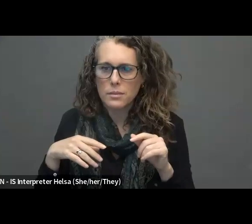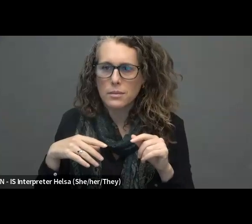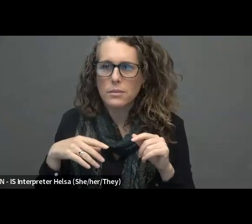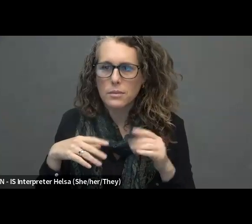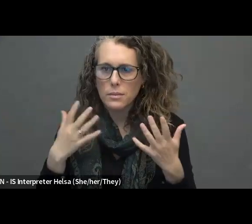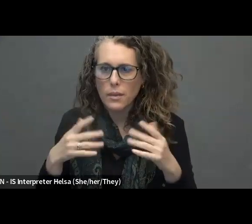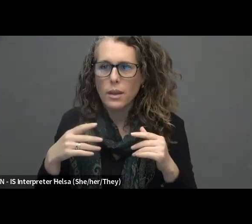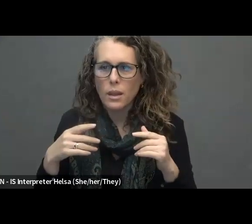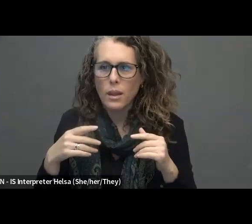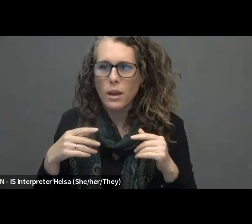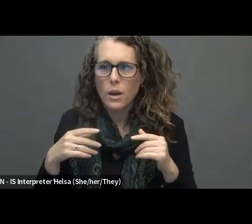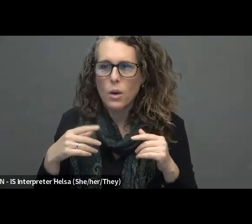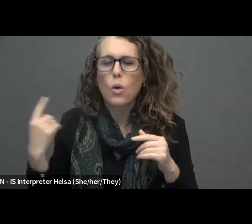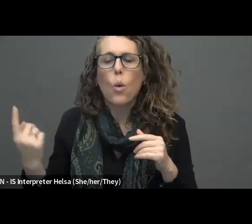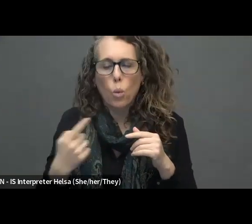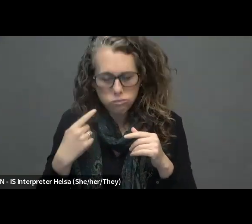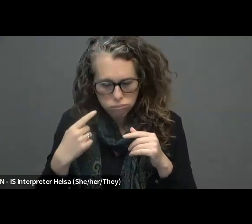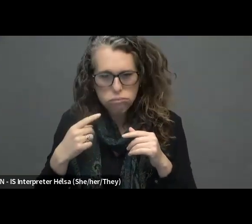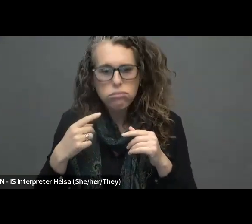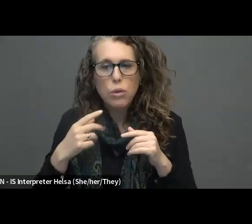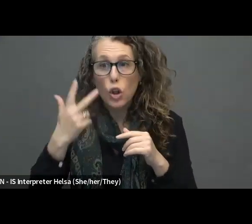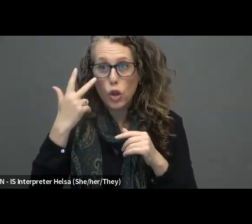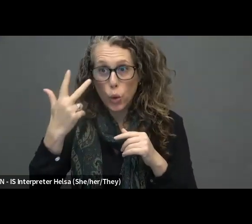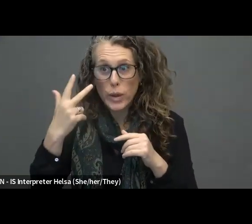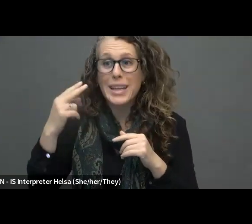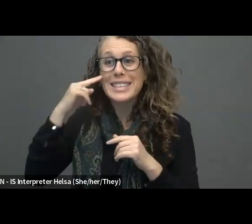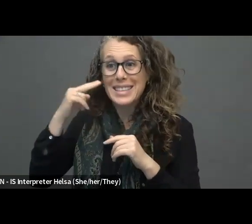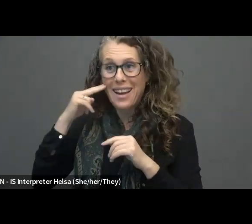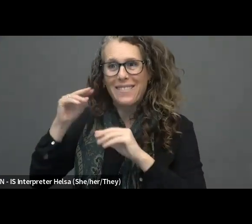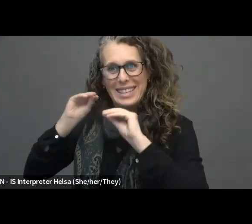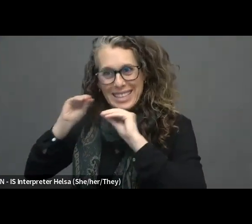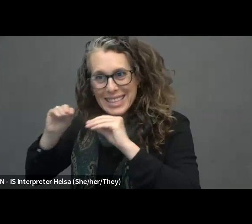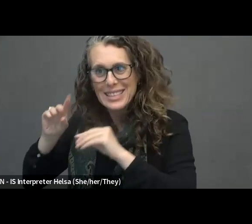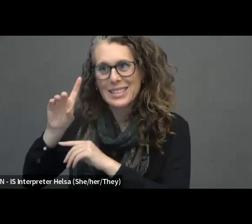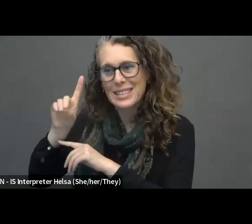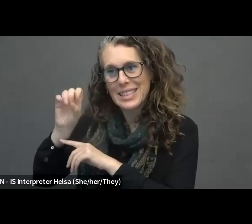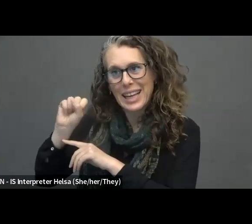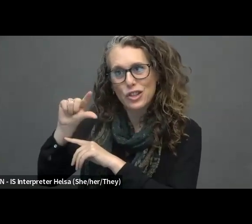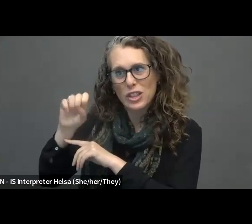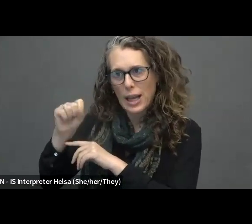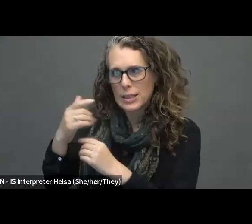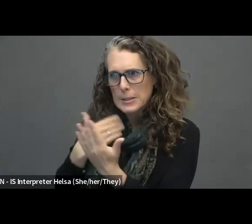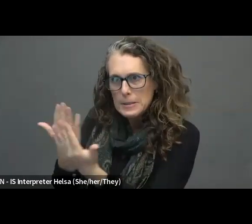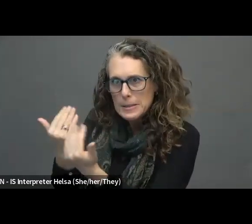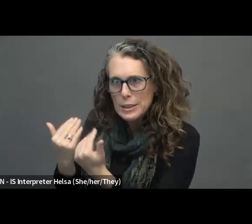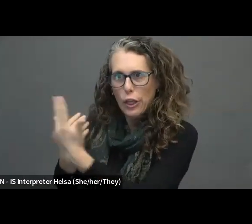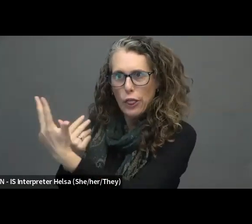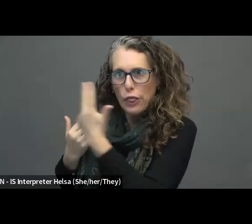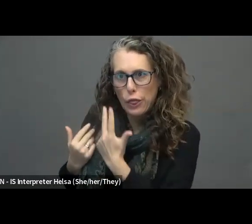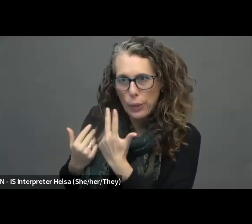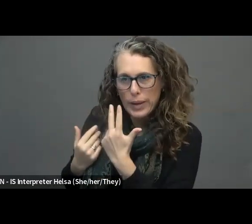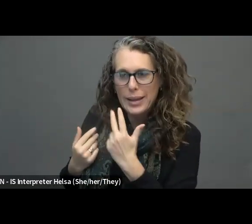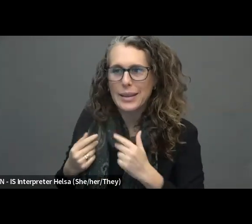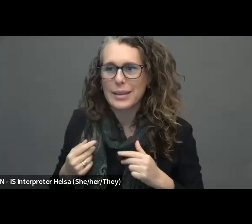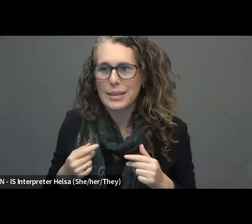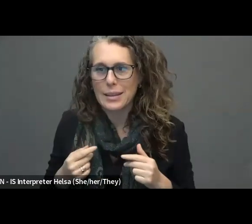we are able to recruit 3 deaf sign language teachers, DSJS with German Sign Language. Katja was conducting